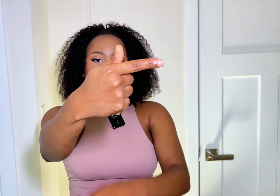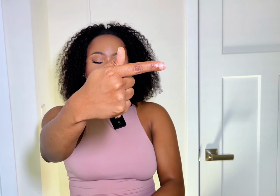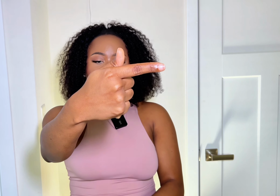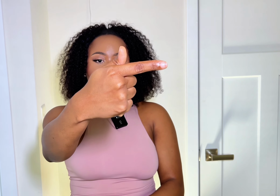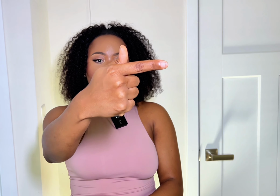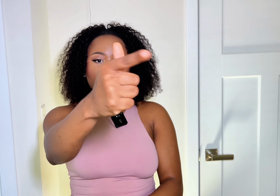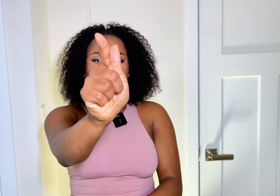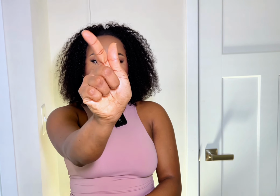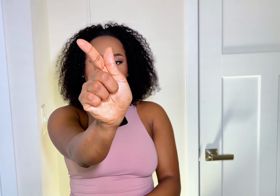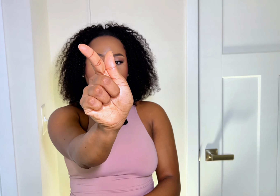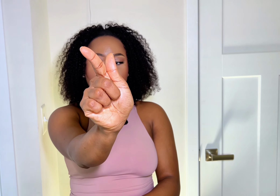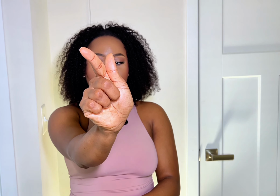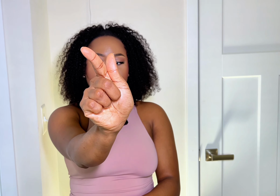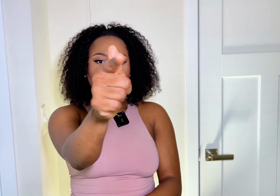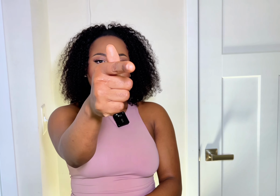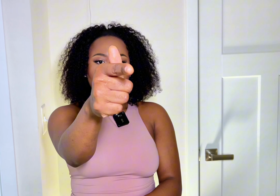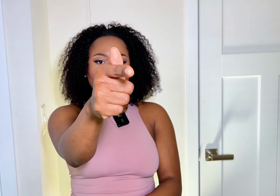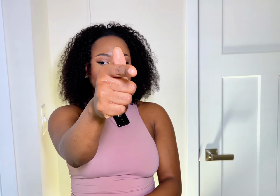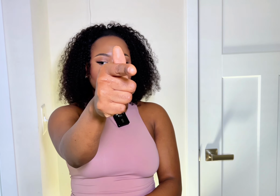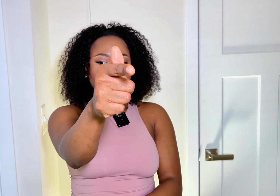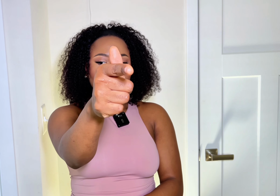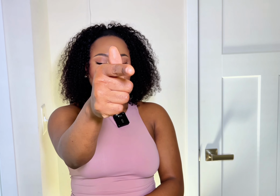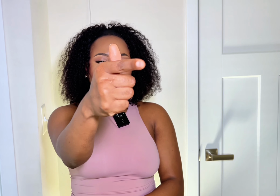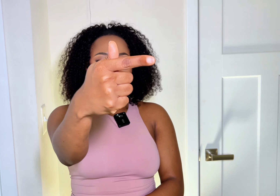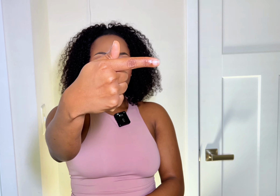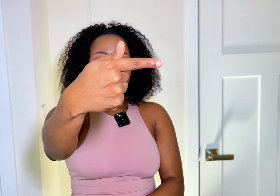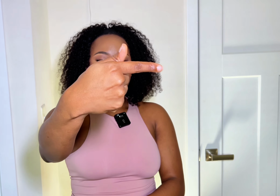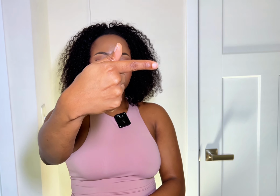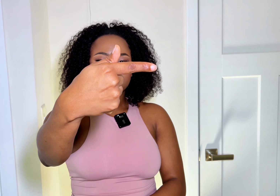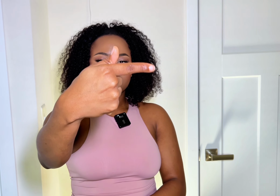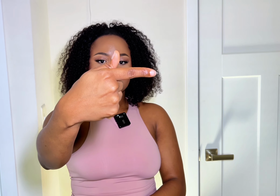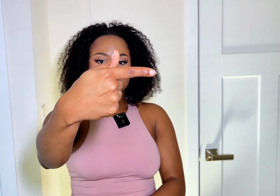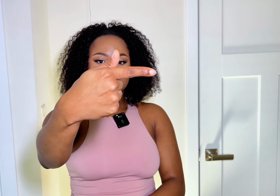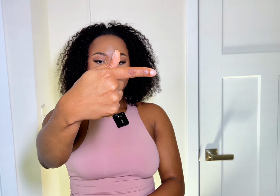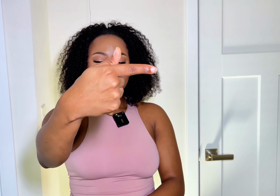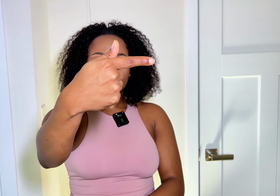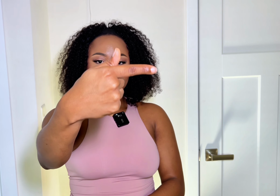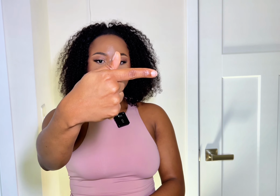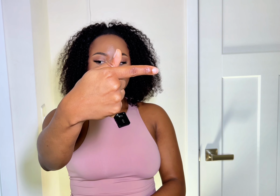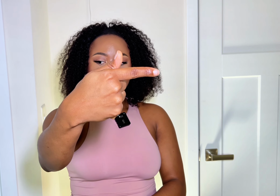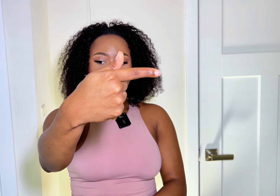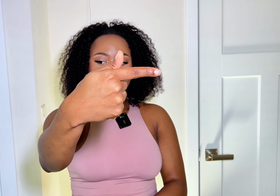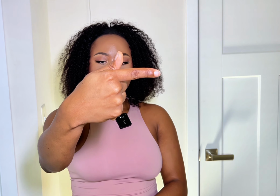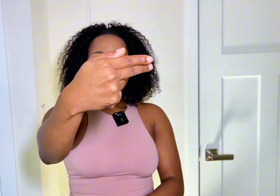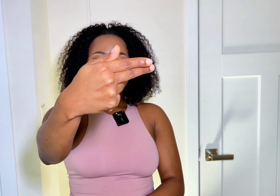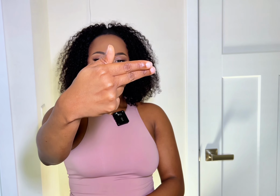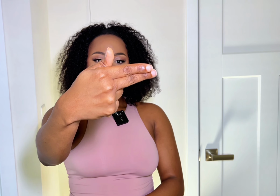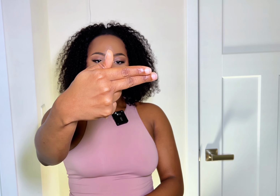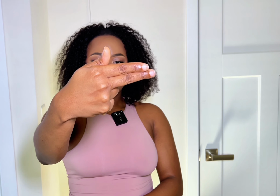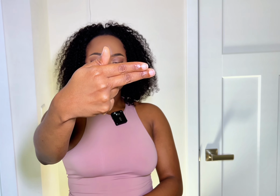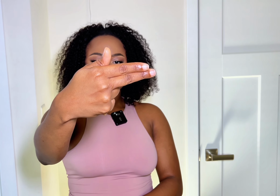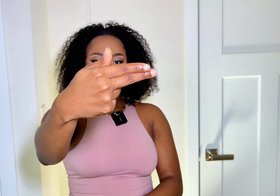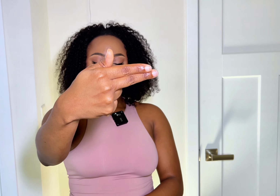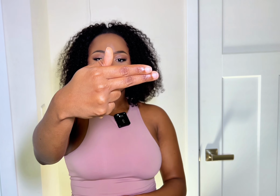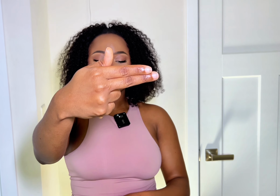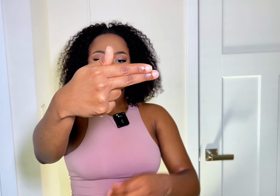like this. You cannot do this. You cannot do this. G. You have to do this. G. H. Just like